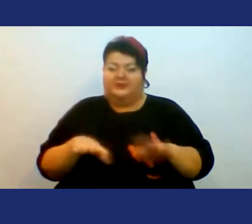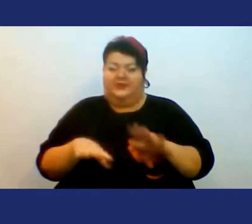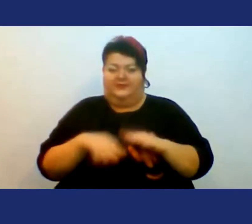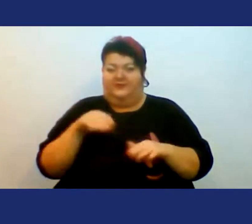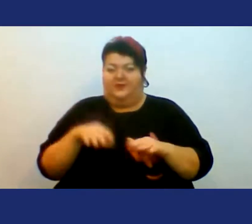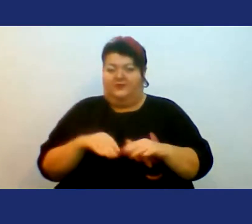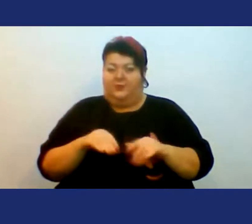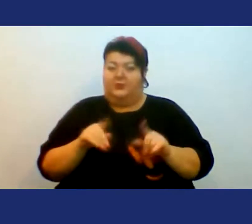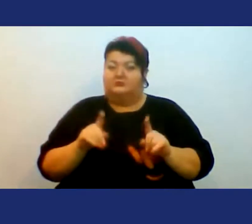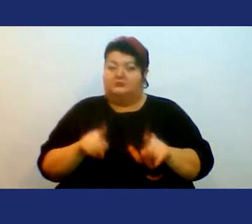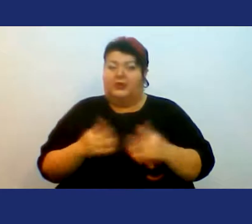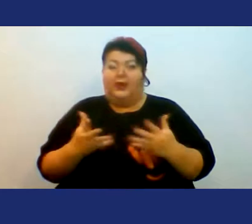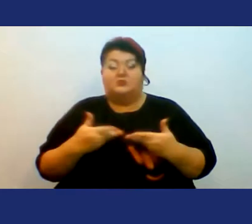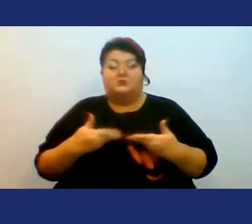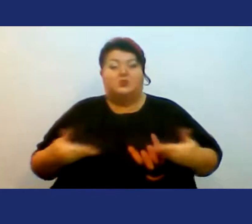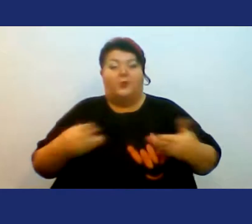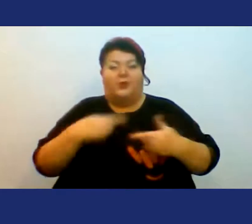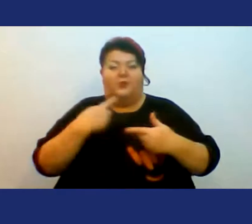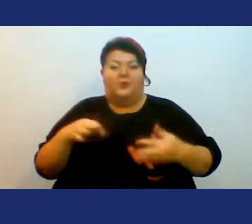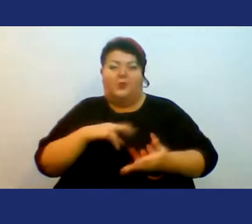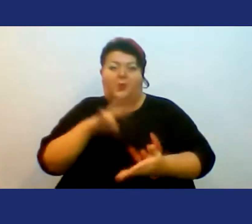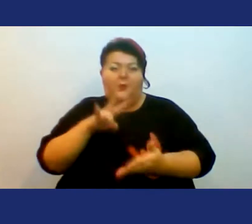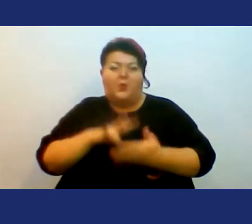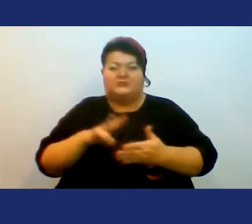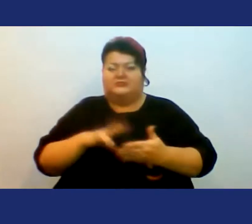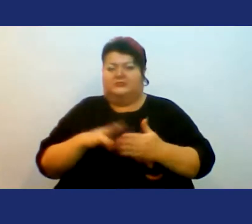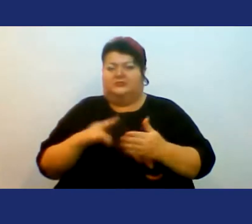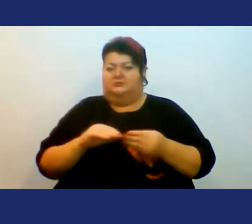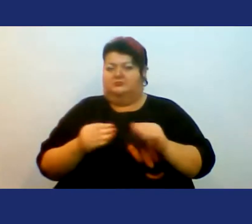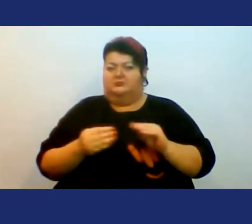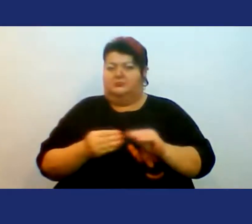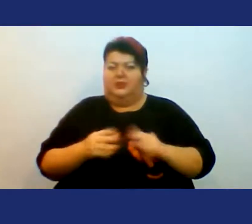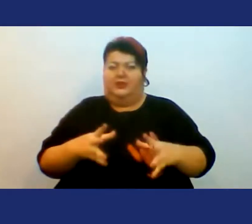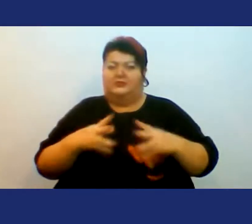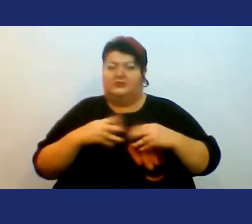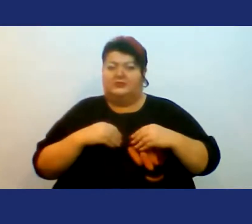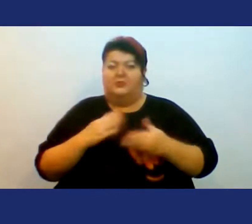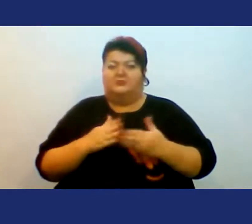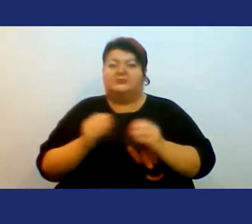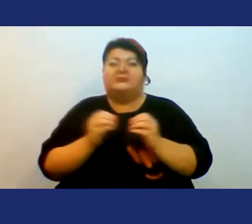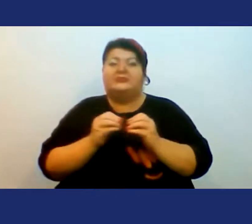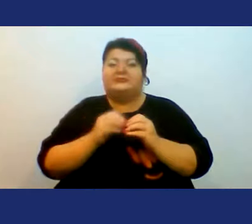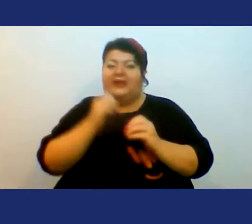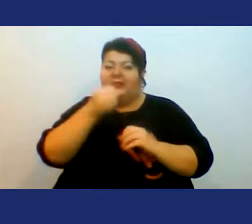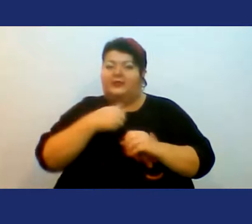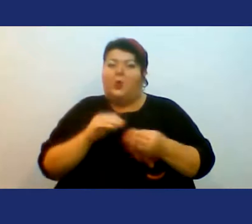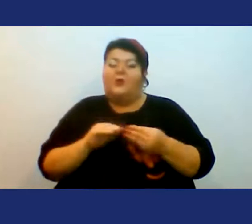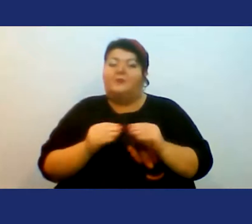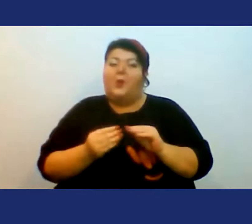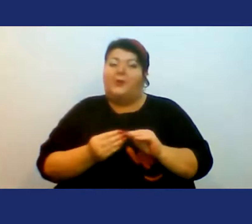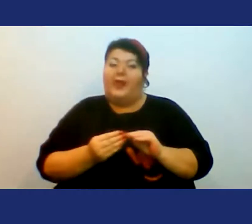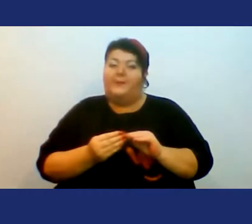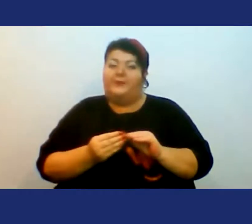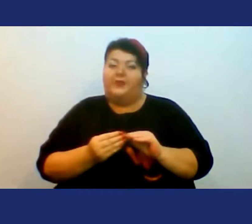Typical challenges which we are likely to encounter at any time during the